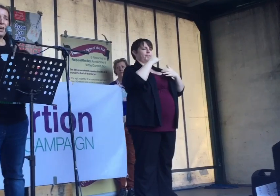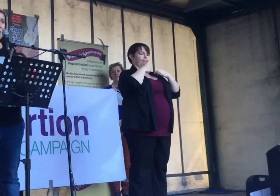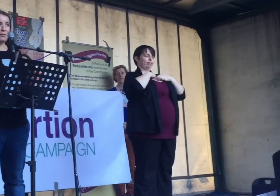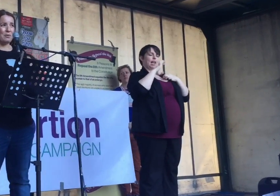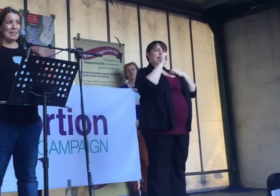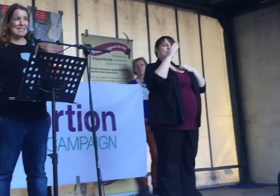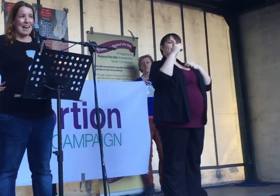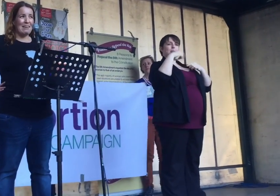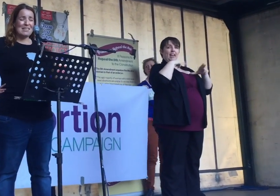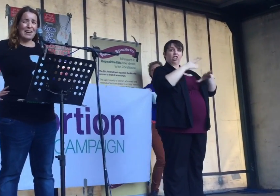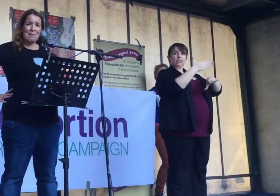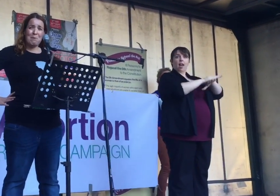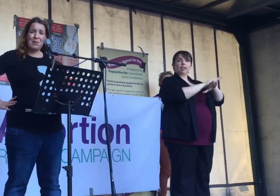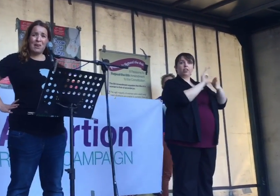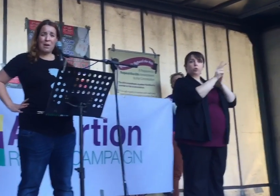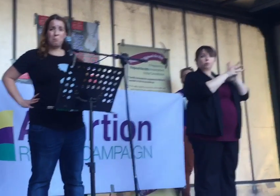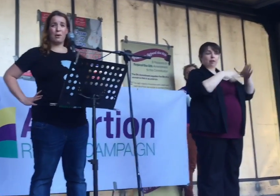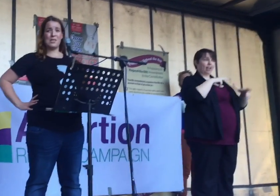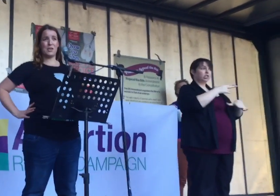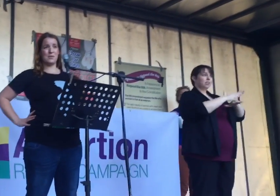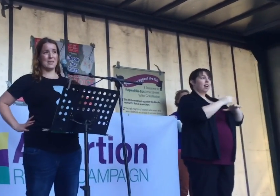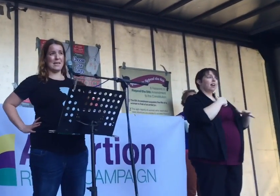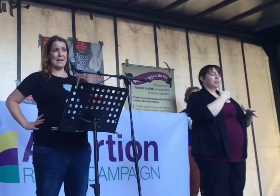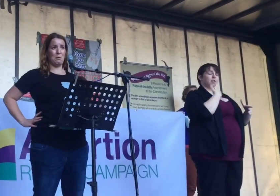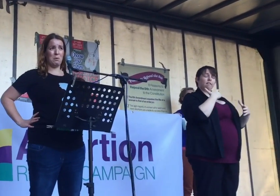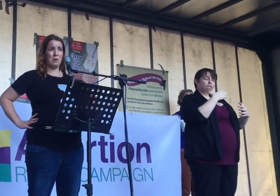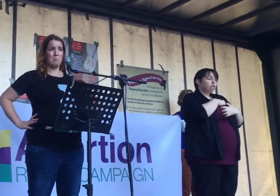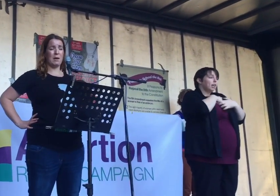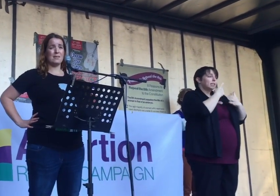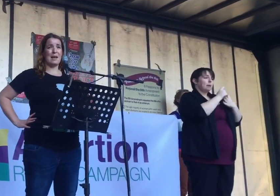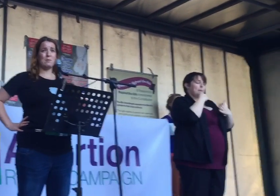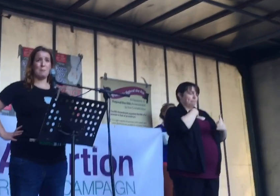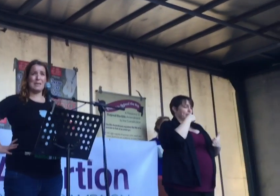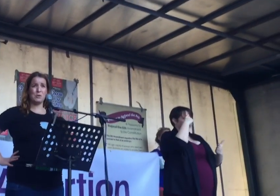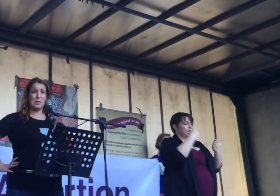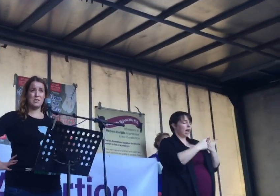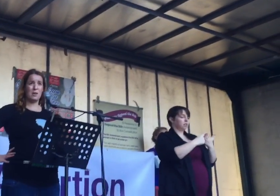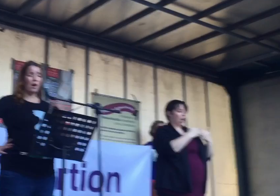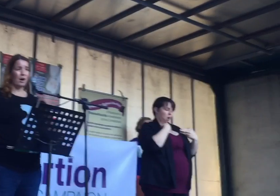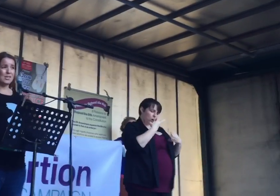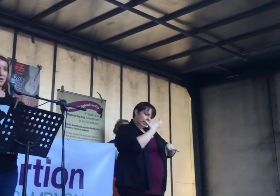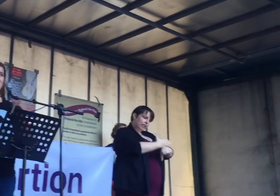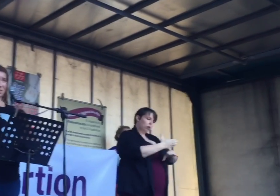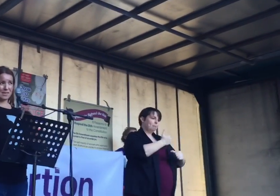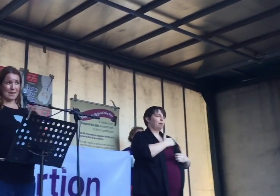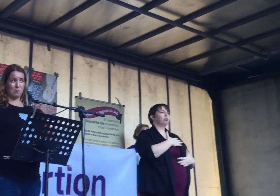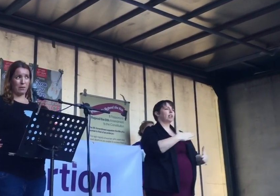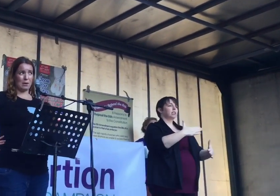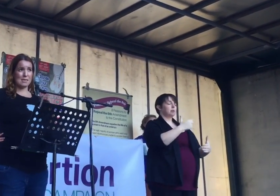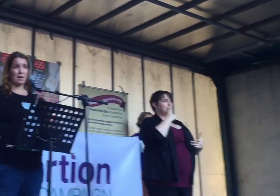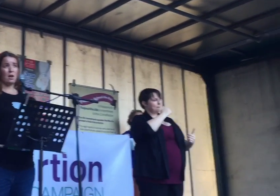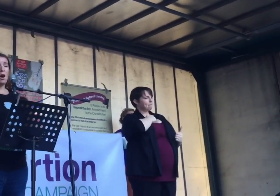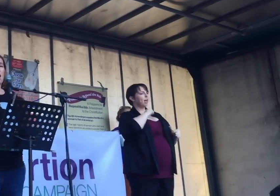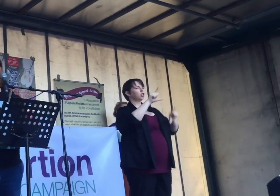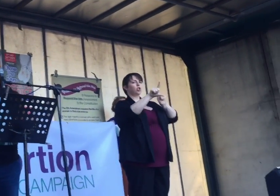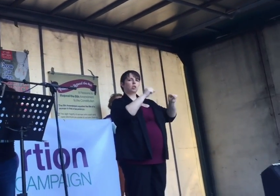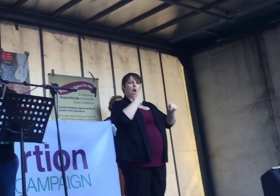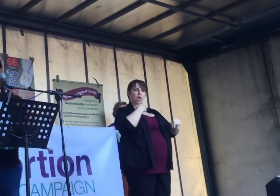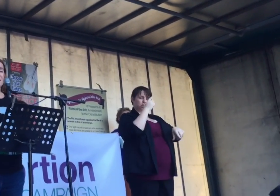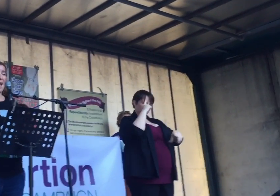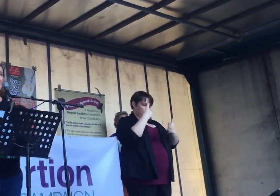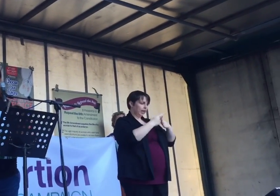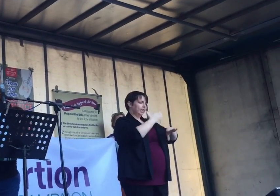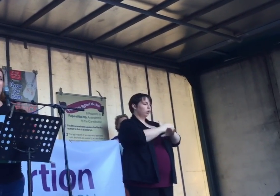died. It was a really scary time, but I chose to continue, because that was my choice. I chose to continue with the risk. I